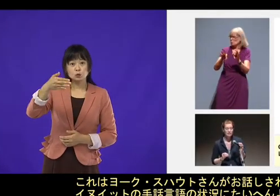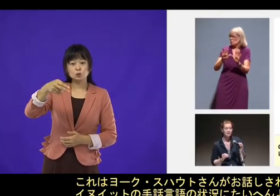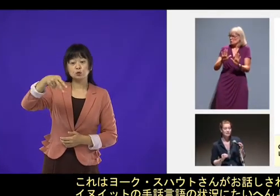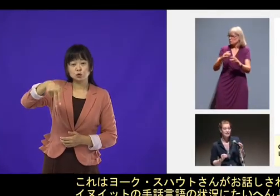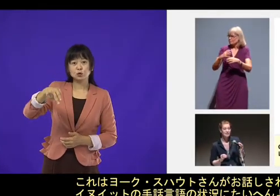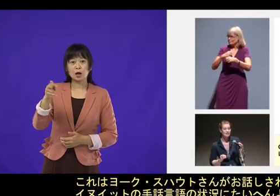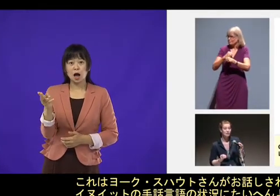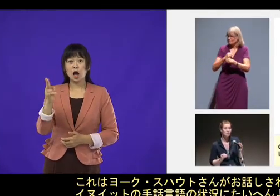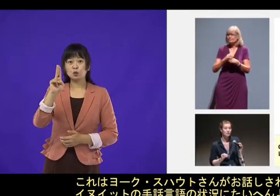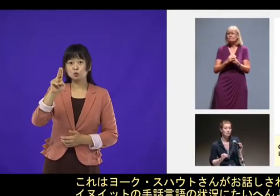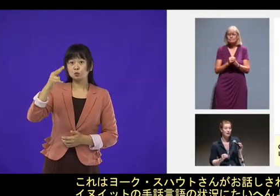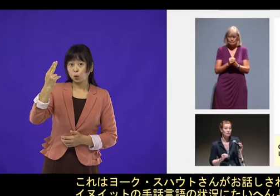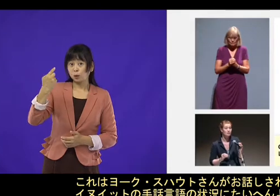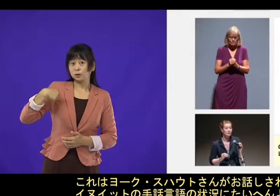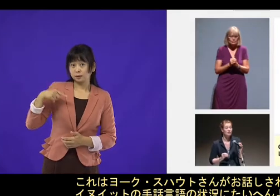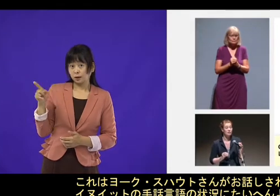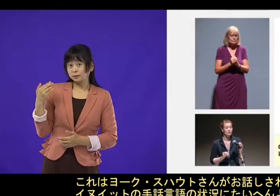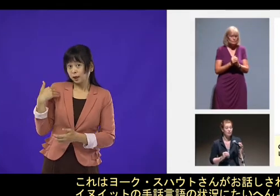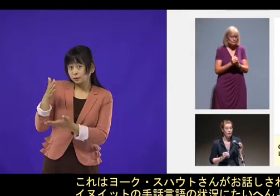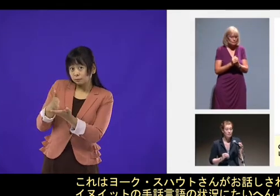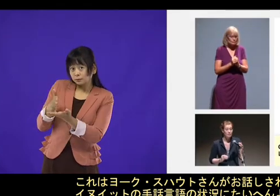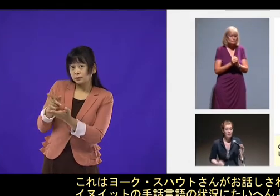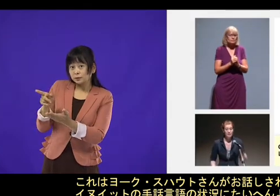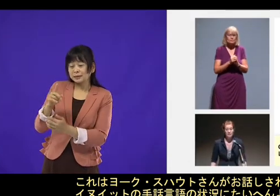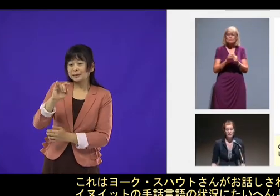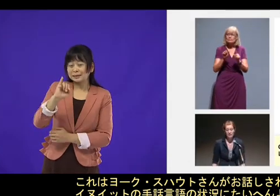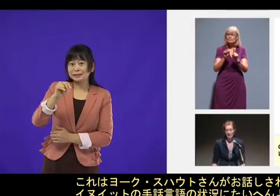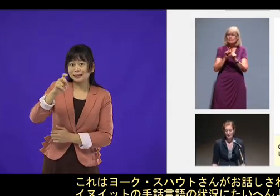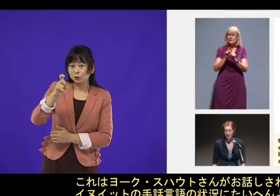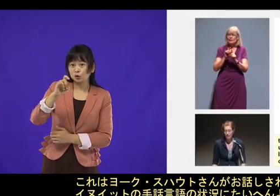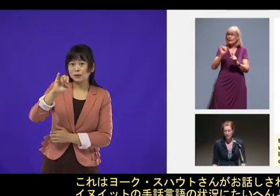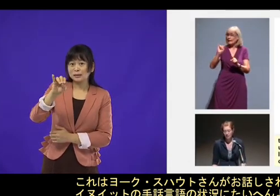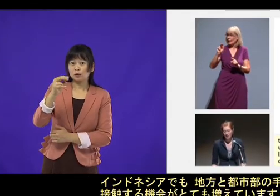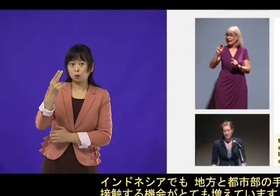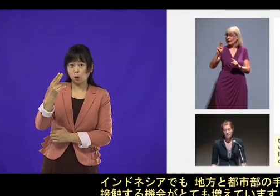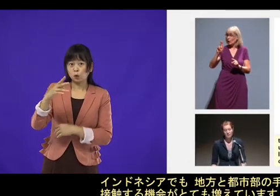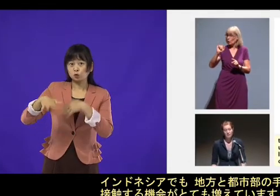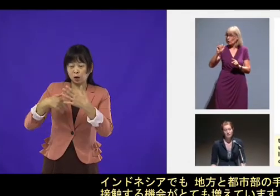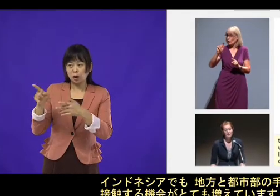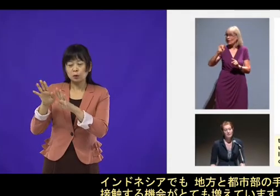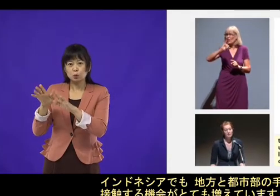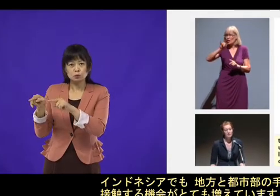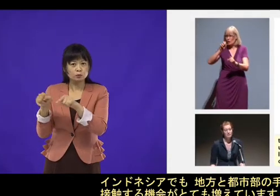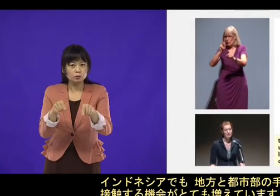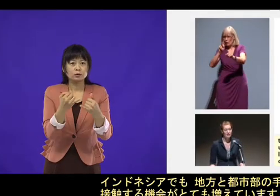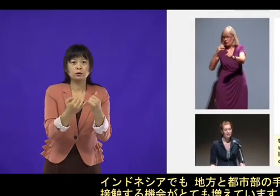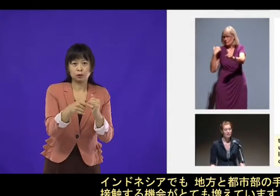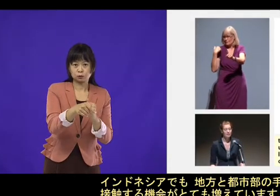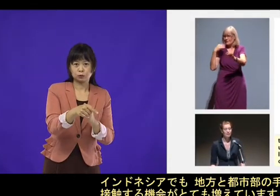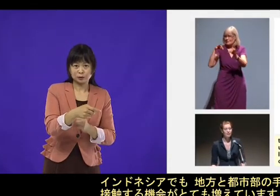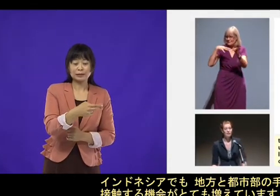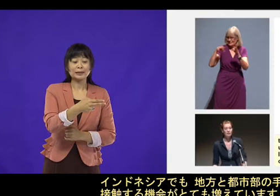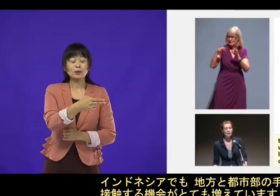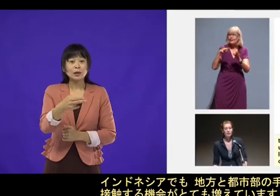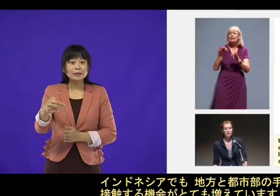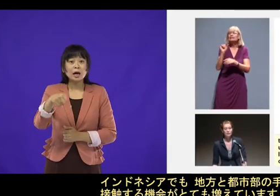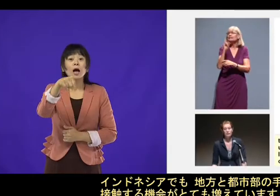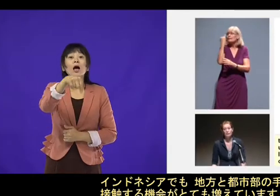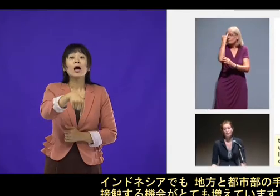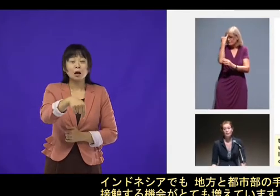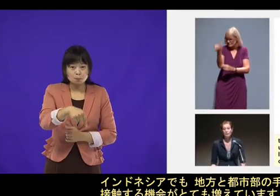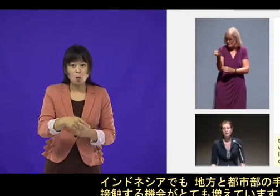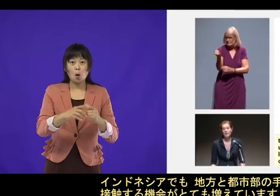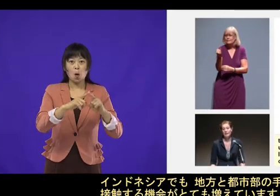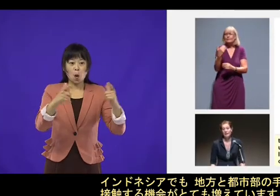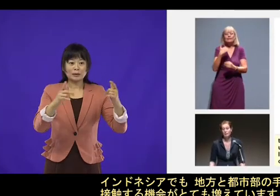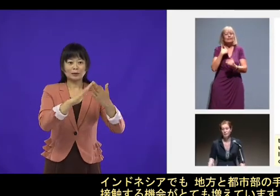to the situation that Joke Schuit described of Inuit Sign Language, there's a lot increased contact with